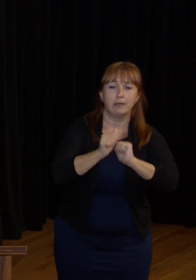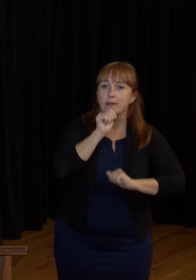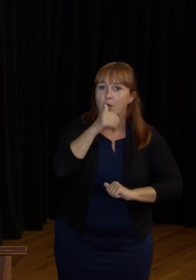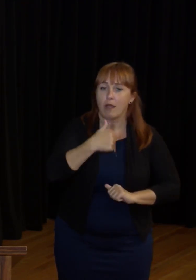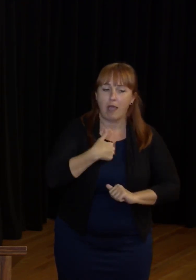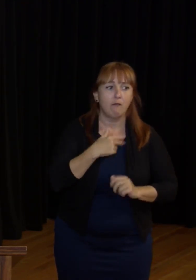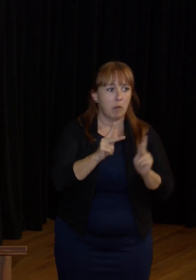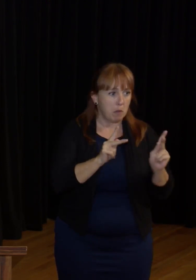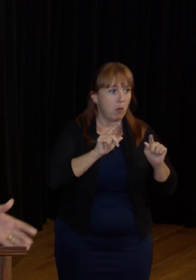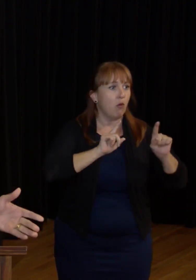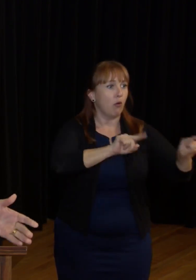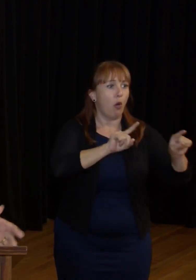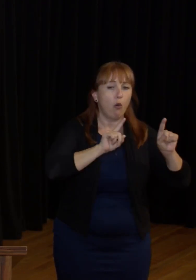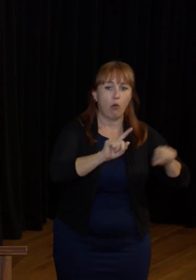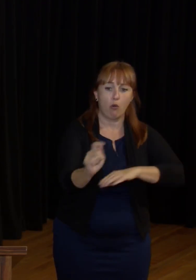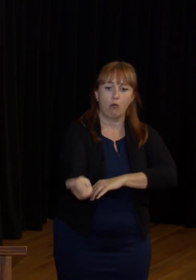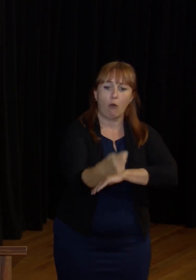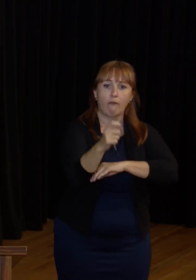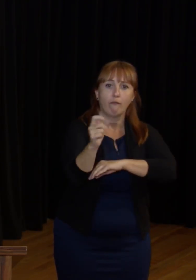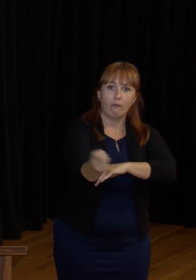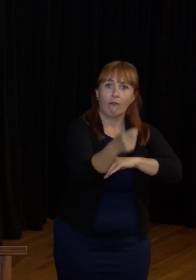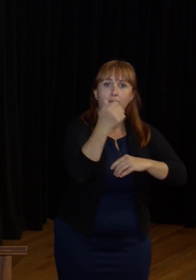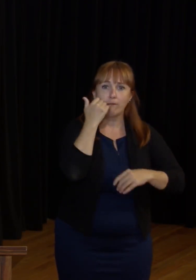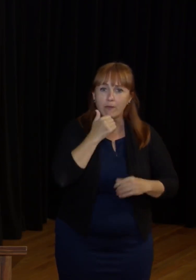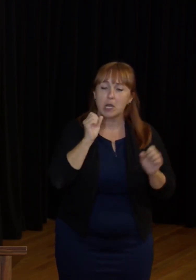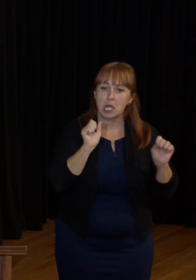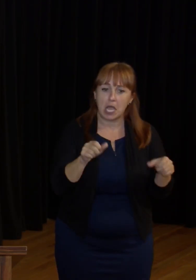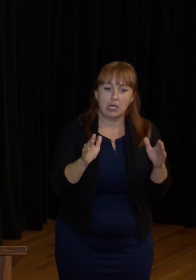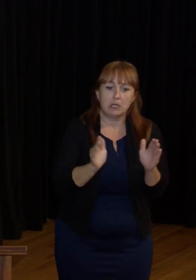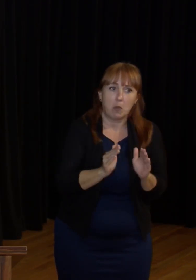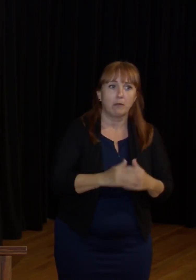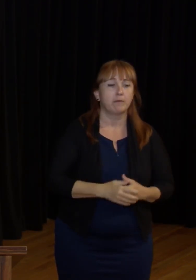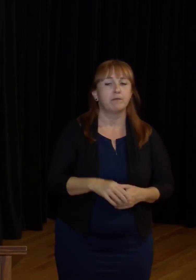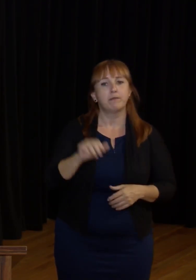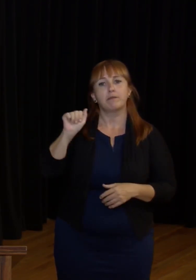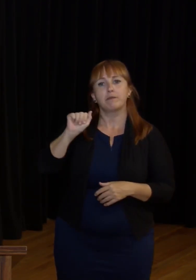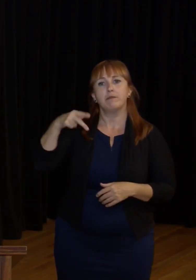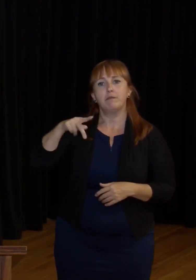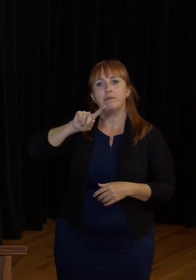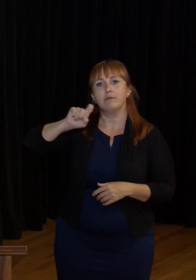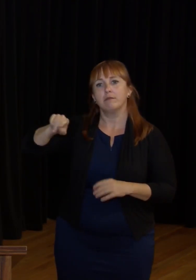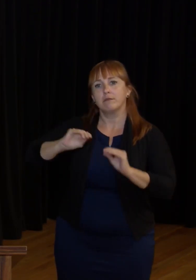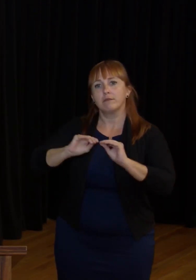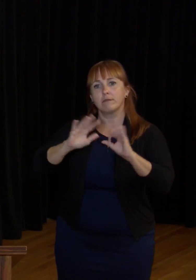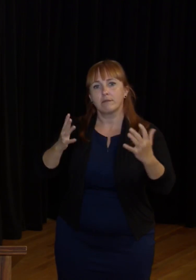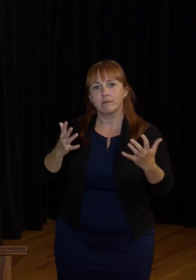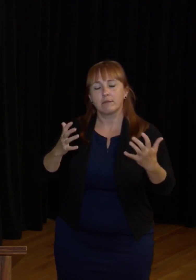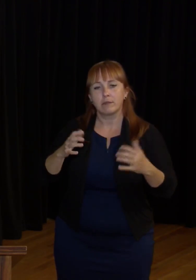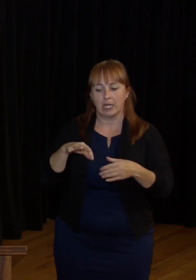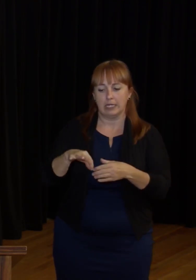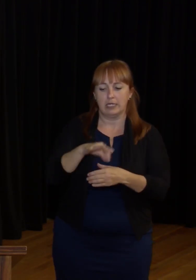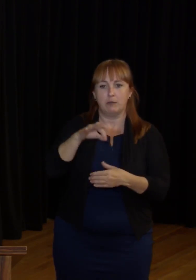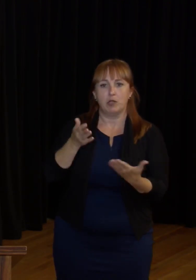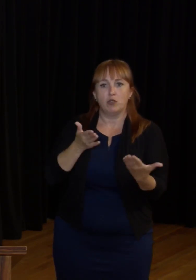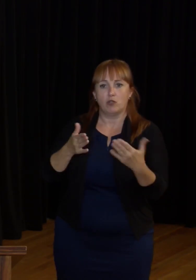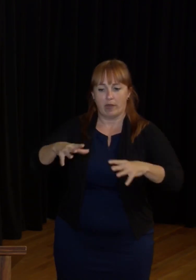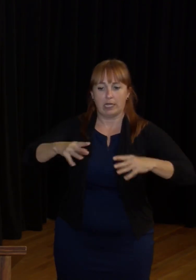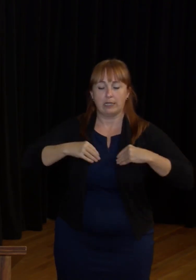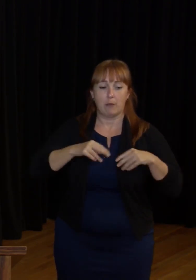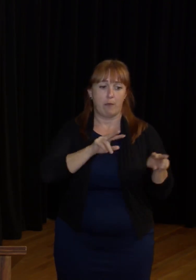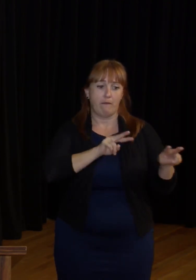playing golf all weekend, all the time, every day. Another one from the AP, just trying to clarify. So spiritual services are allowed,